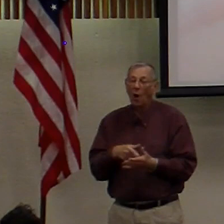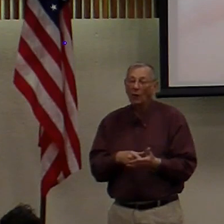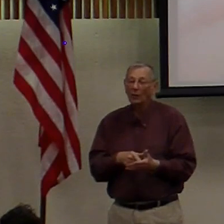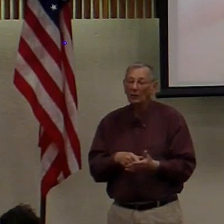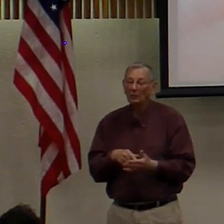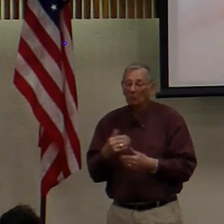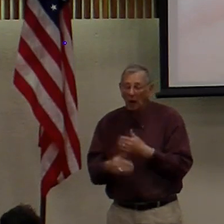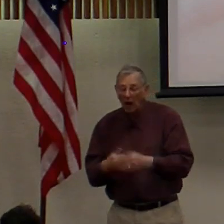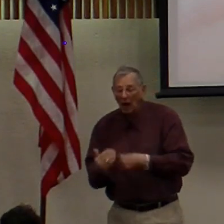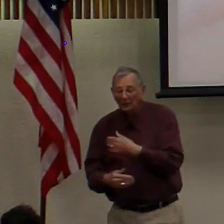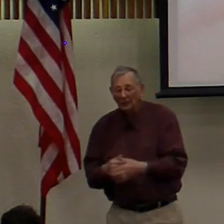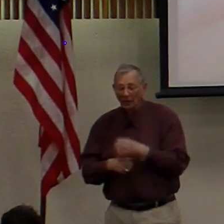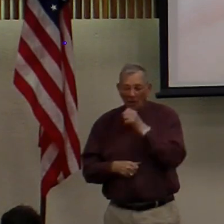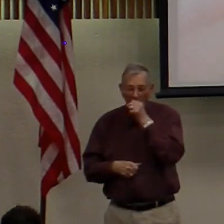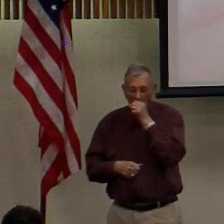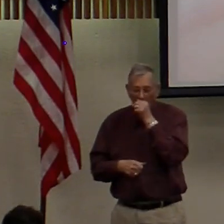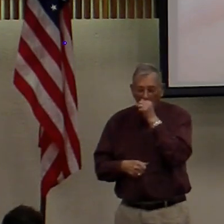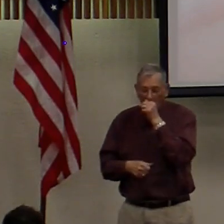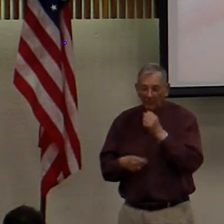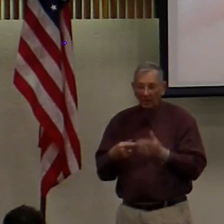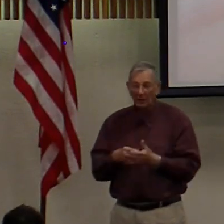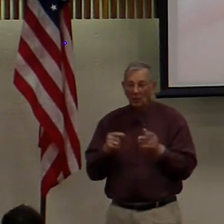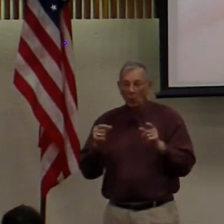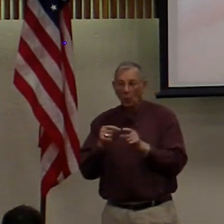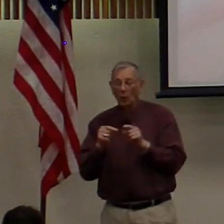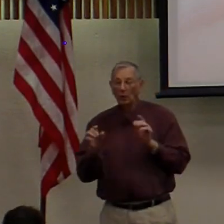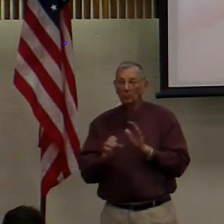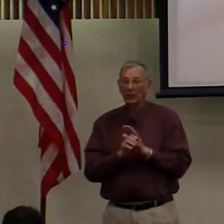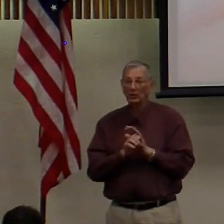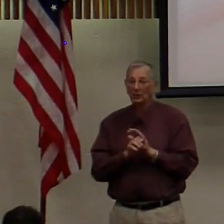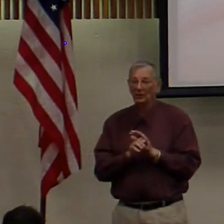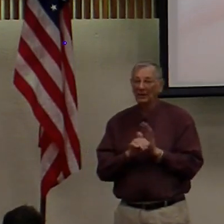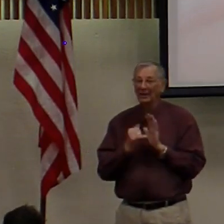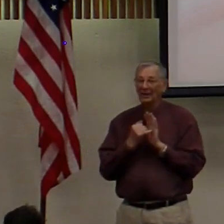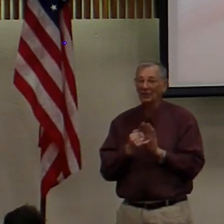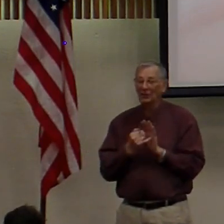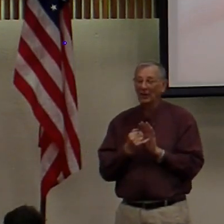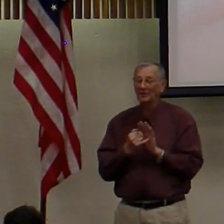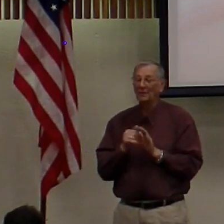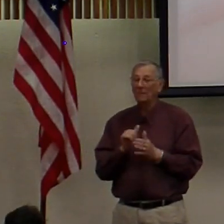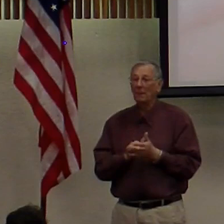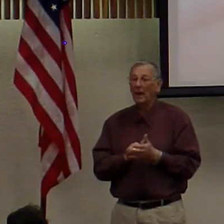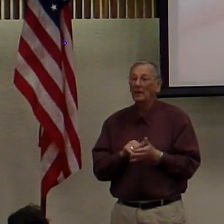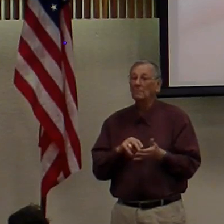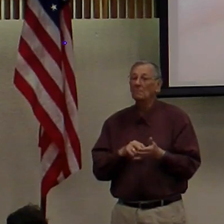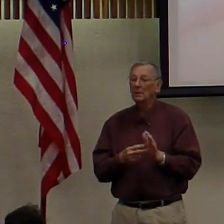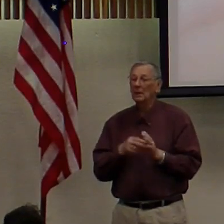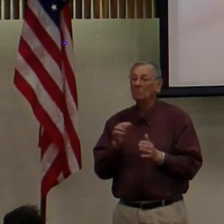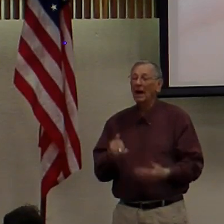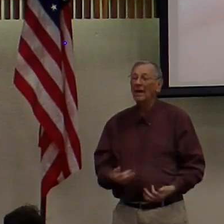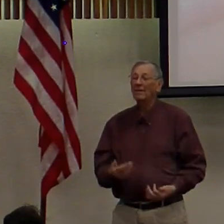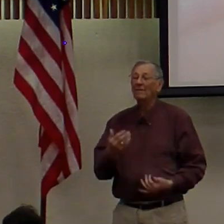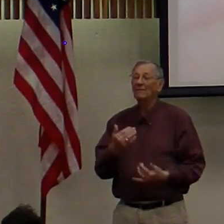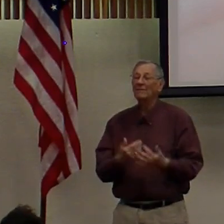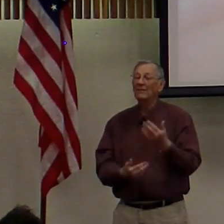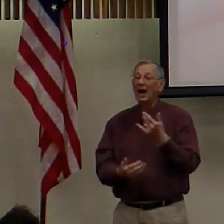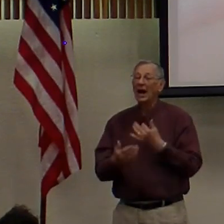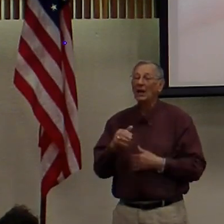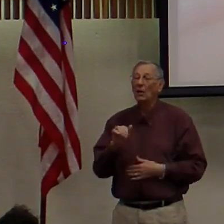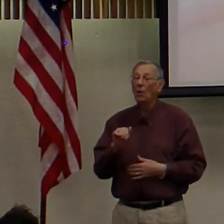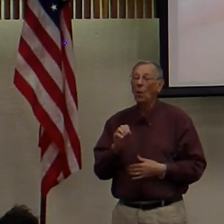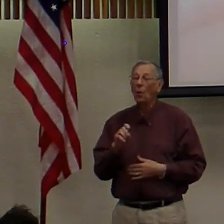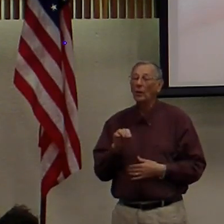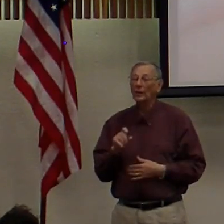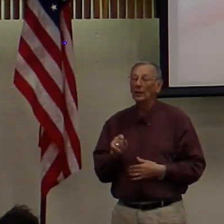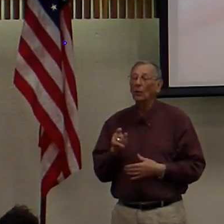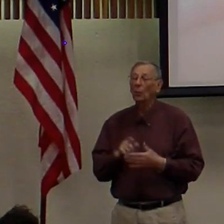of this process. This is a word picture illustration that is meant by the fiery ordeal. This is